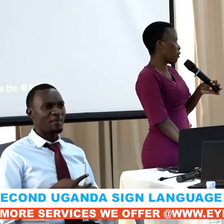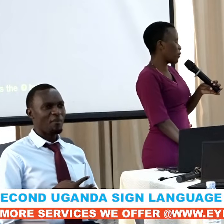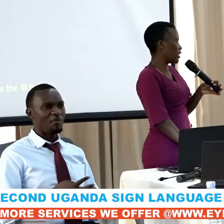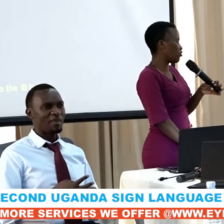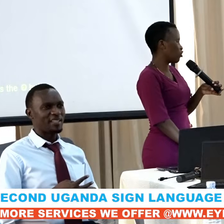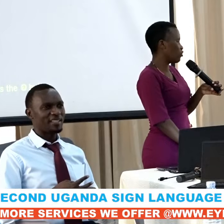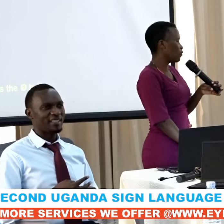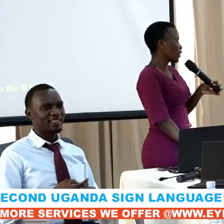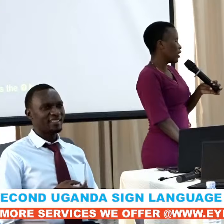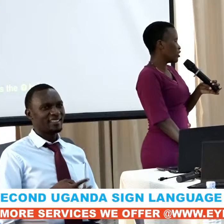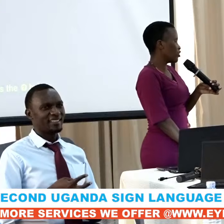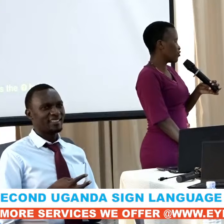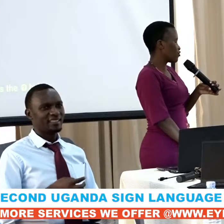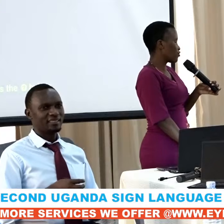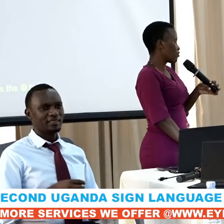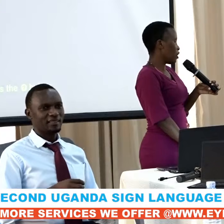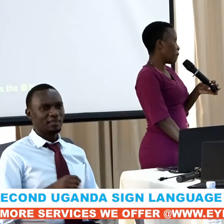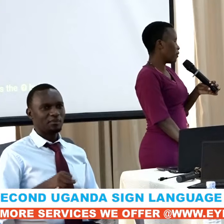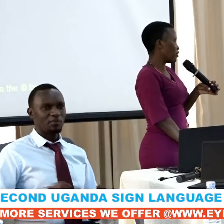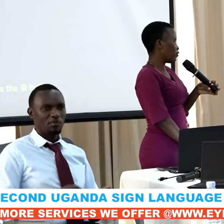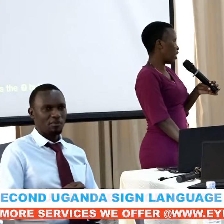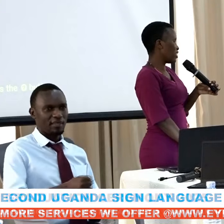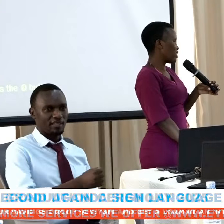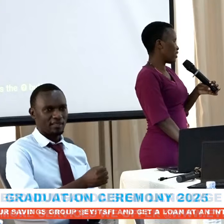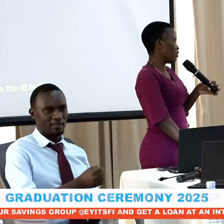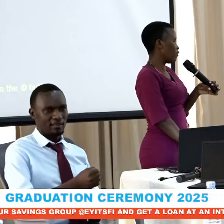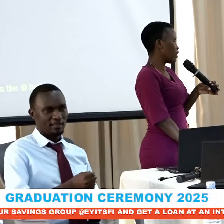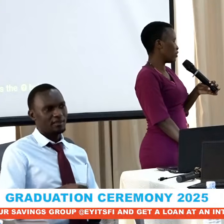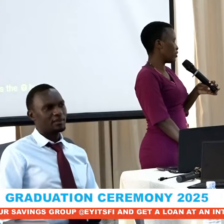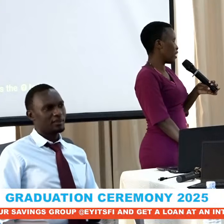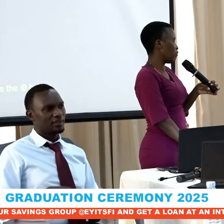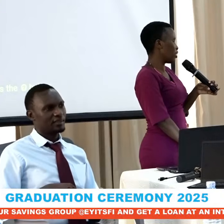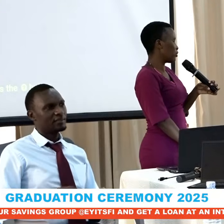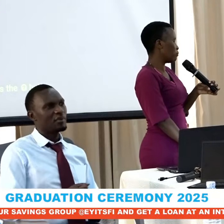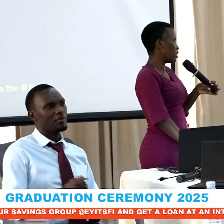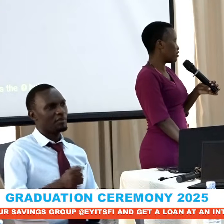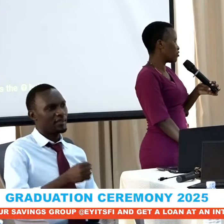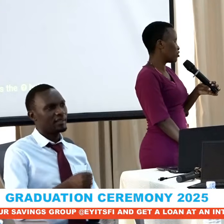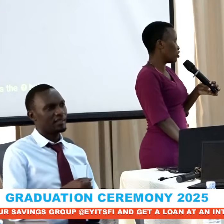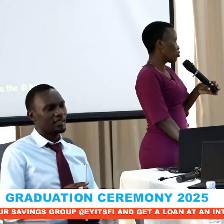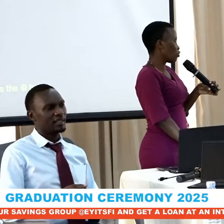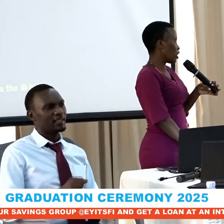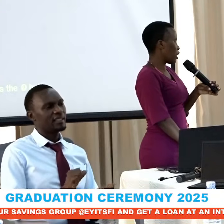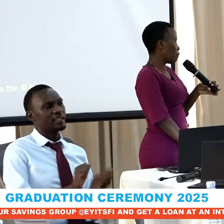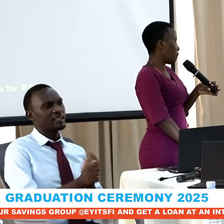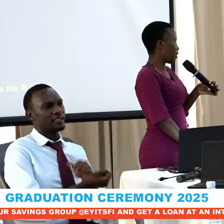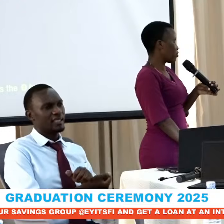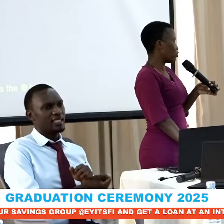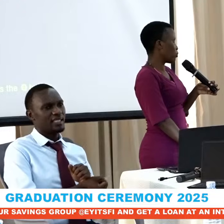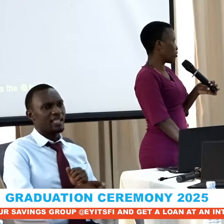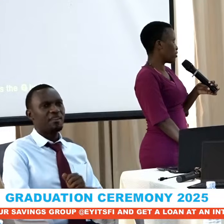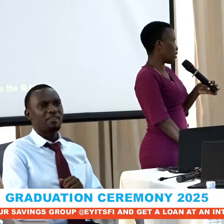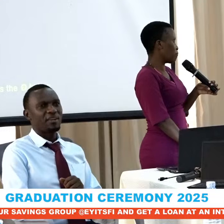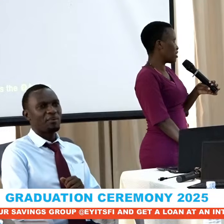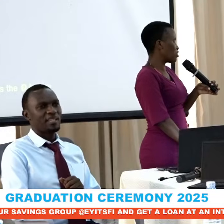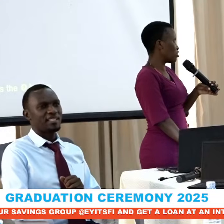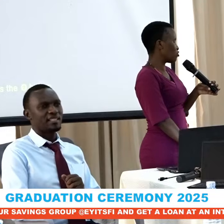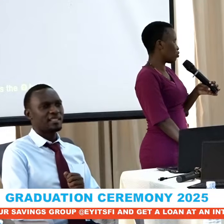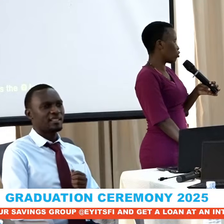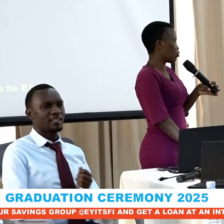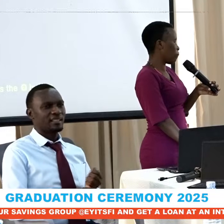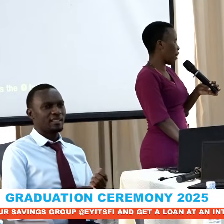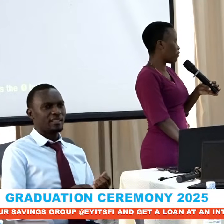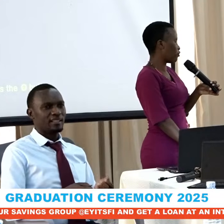reasonable accommodation is modifying the environment to enable persons with